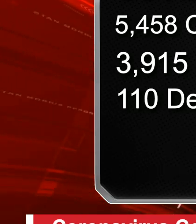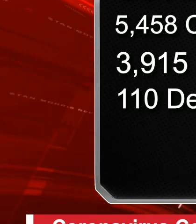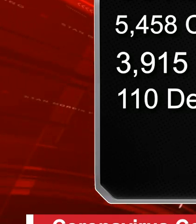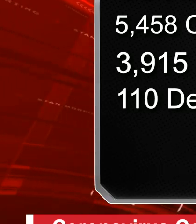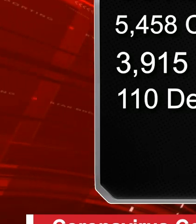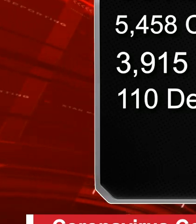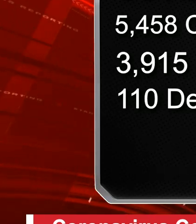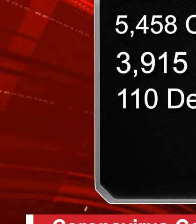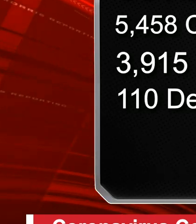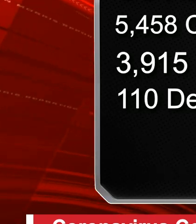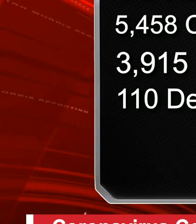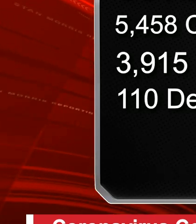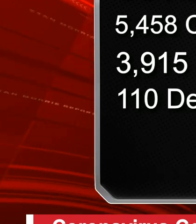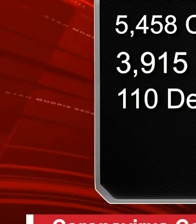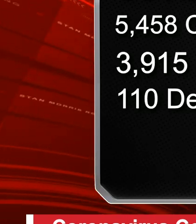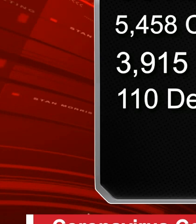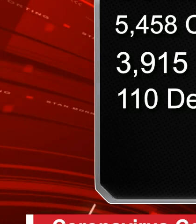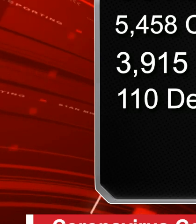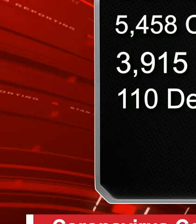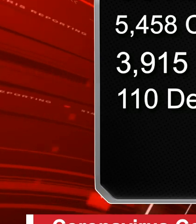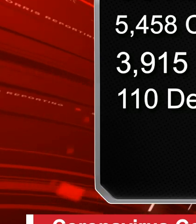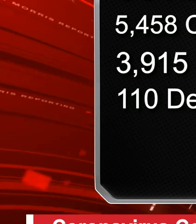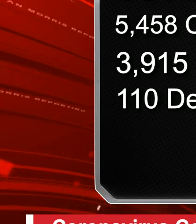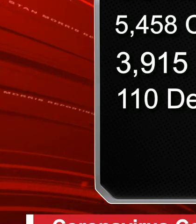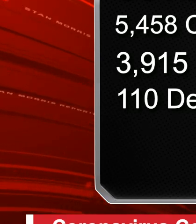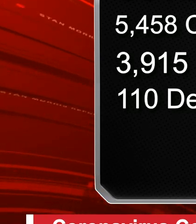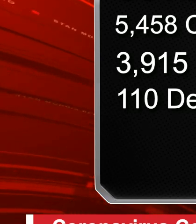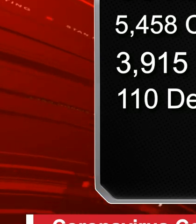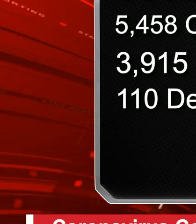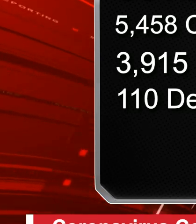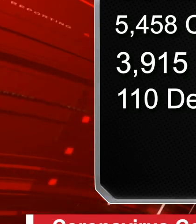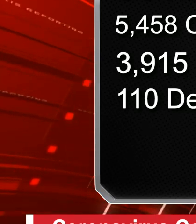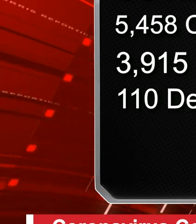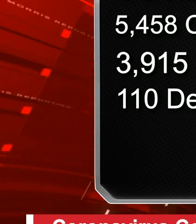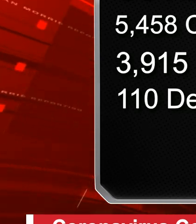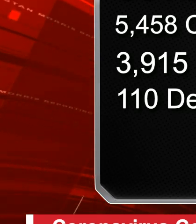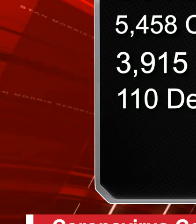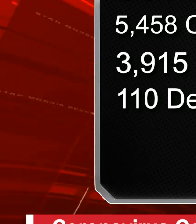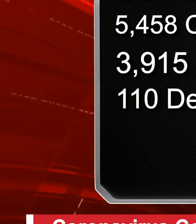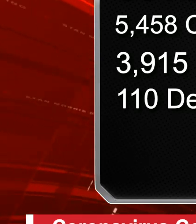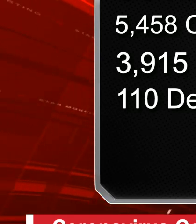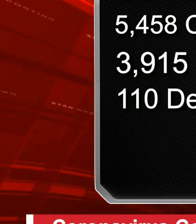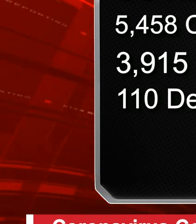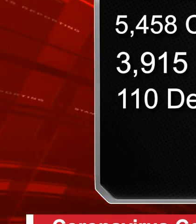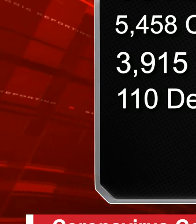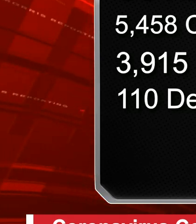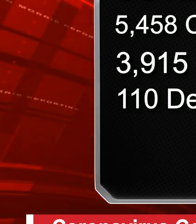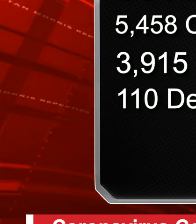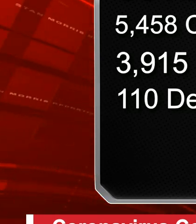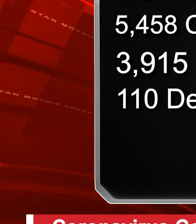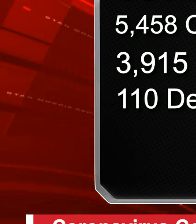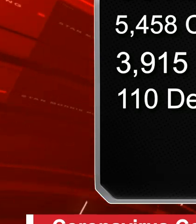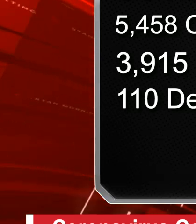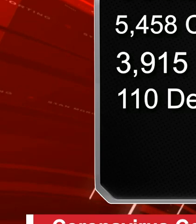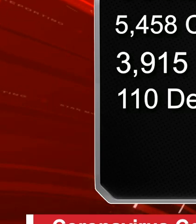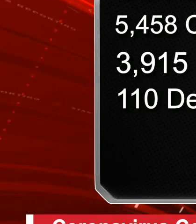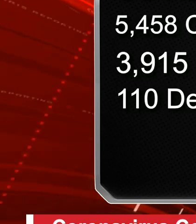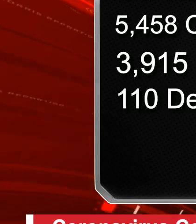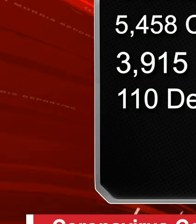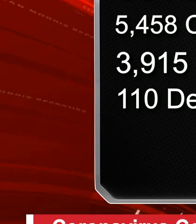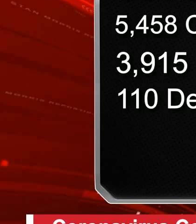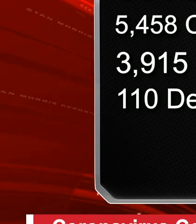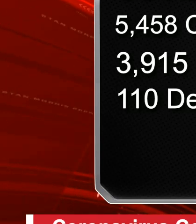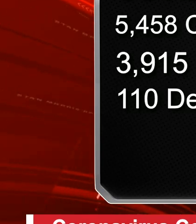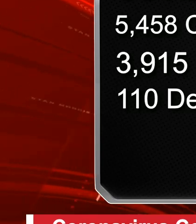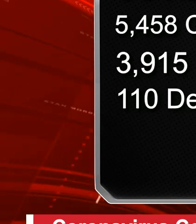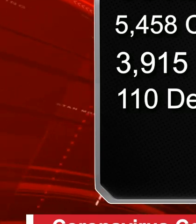recovered. 110 deaths. That's an addition of 3 deaths. By the way, I got the number for additional recoveries. That's an additional 63 who have recovered as